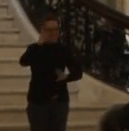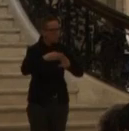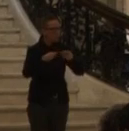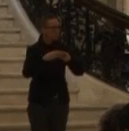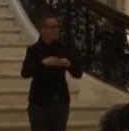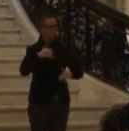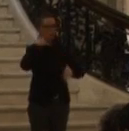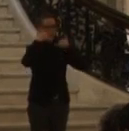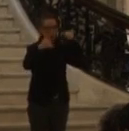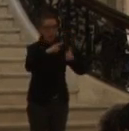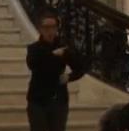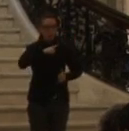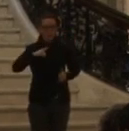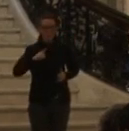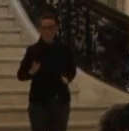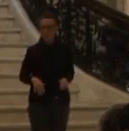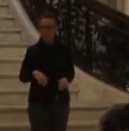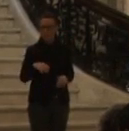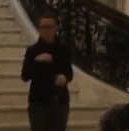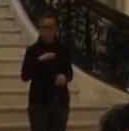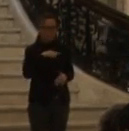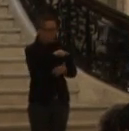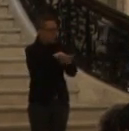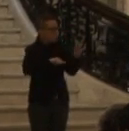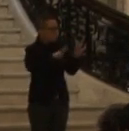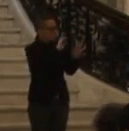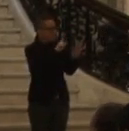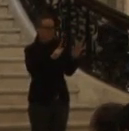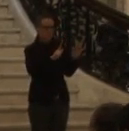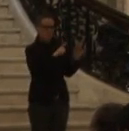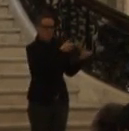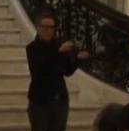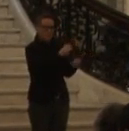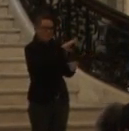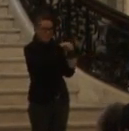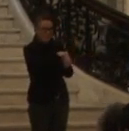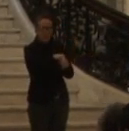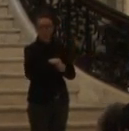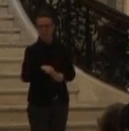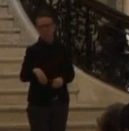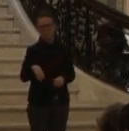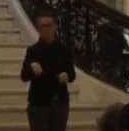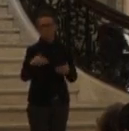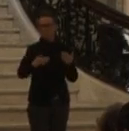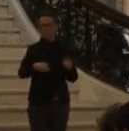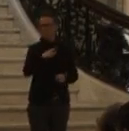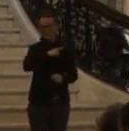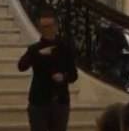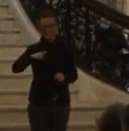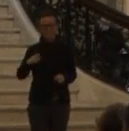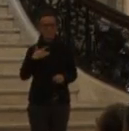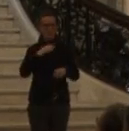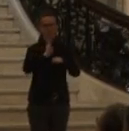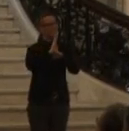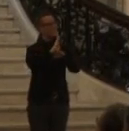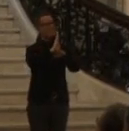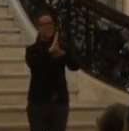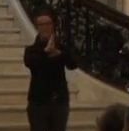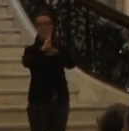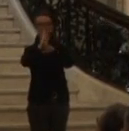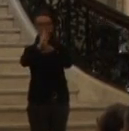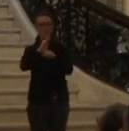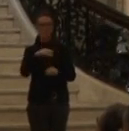know bills that you are particularly interested in, get them involved. And as legislators, we're pretty busy, so we really generally